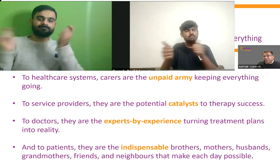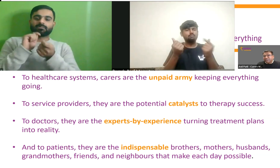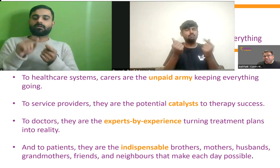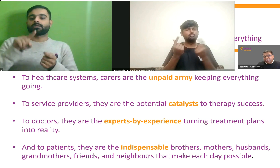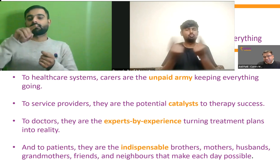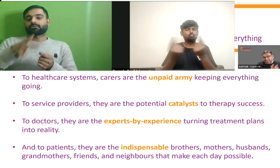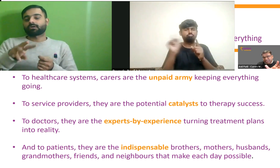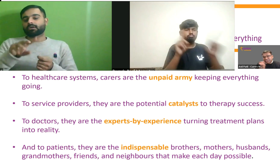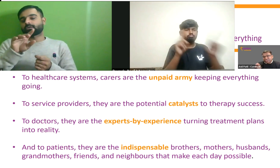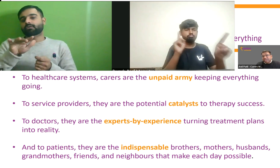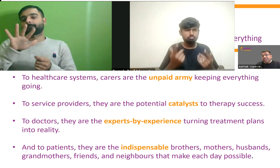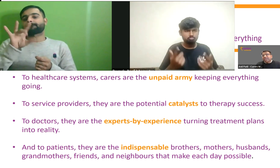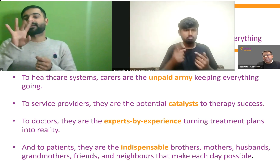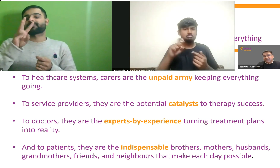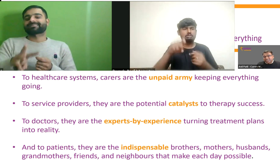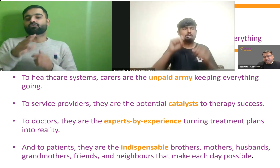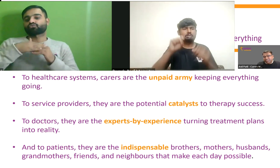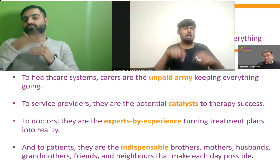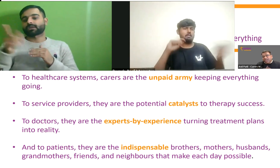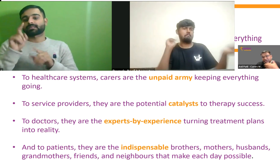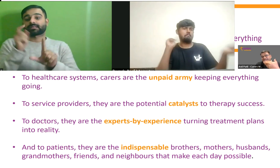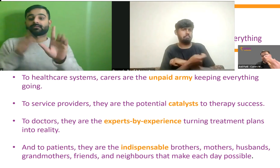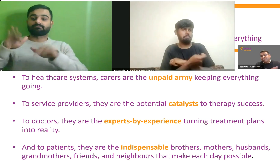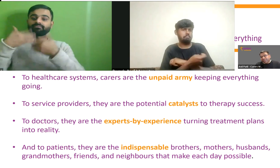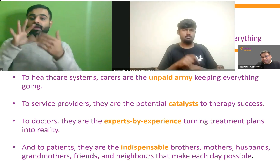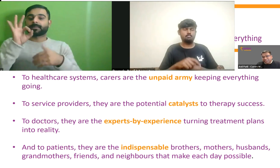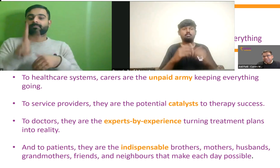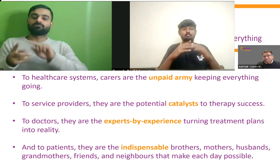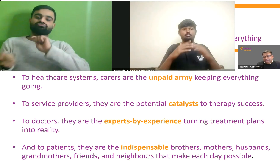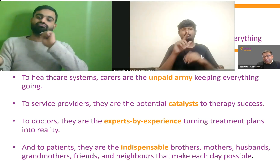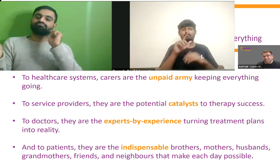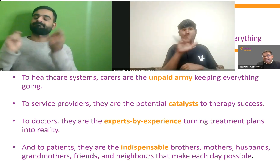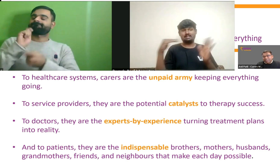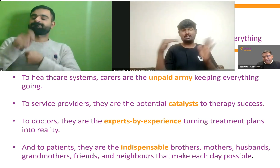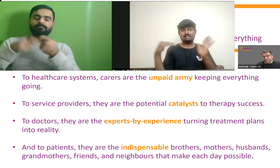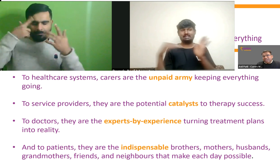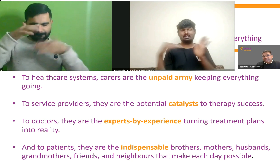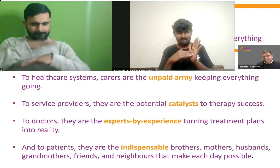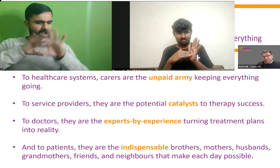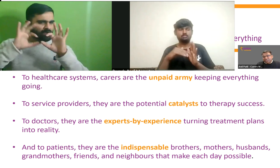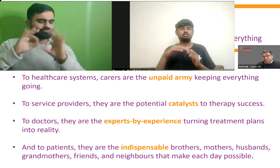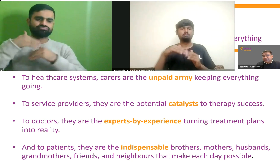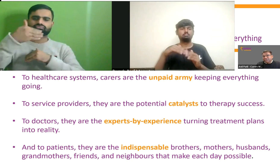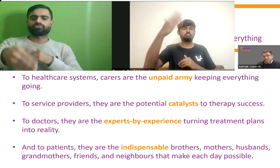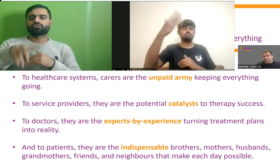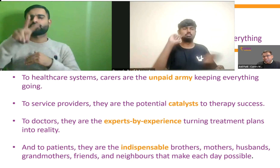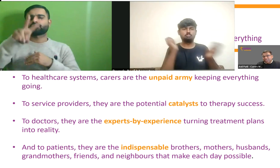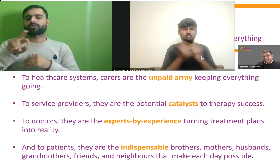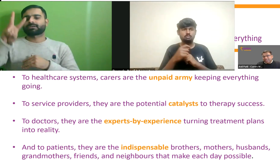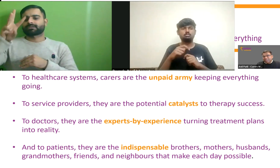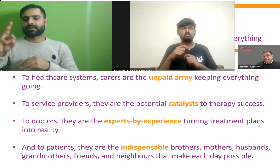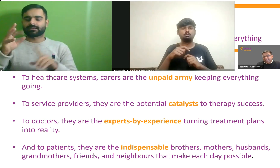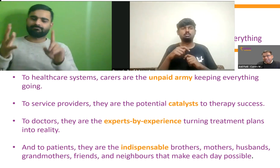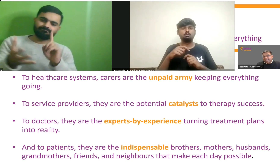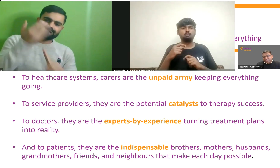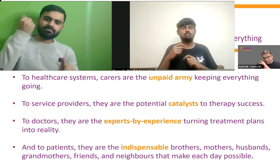than 150,000 in just 10 years' time. And we have a very ambitious plan by 2030 to reach more